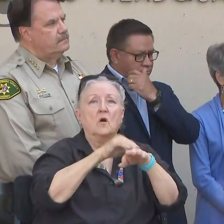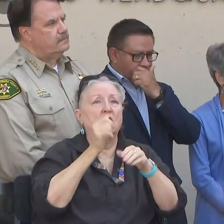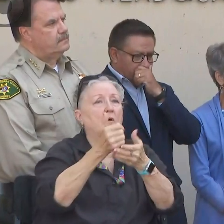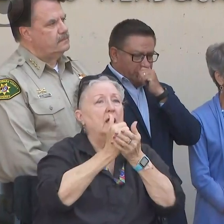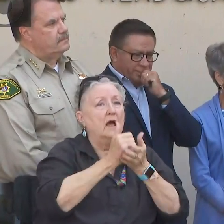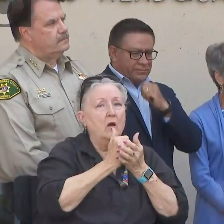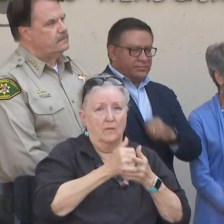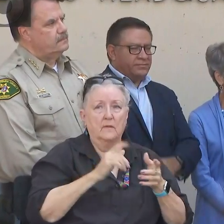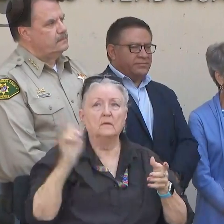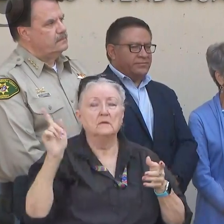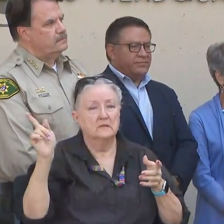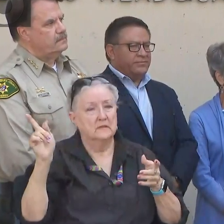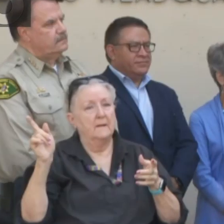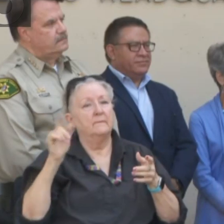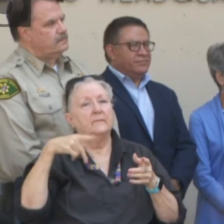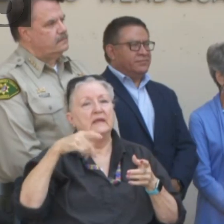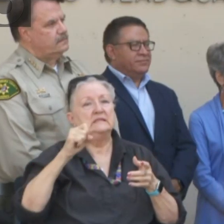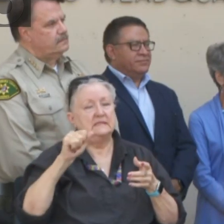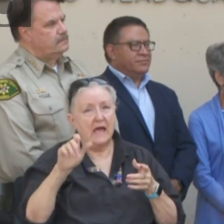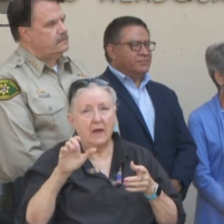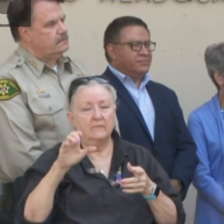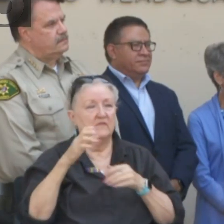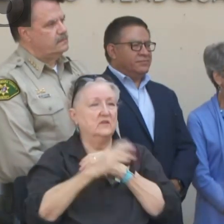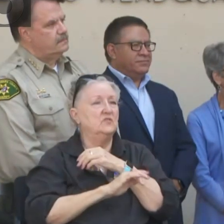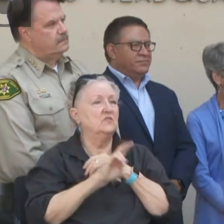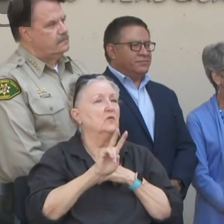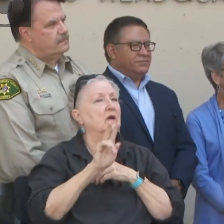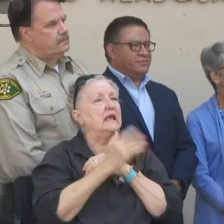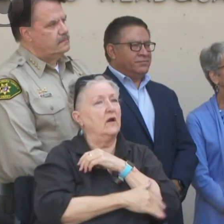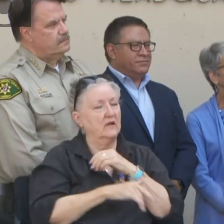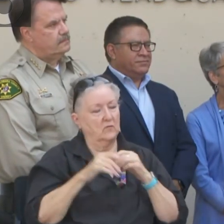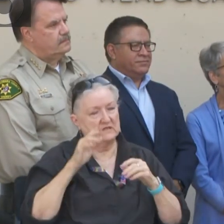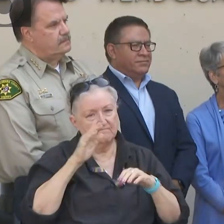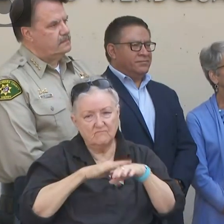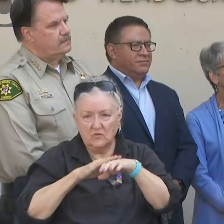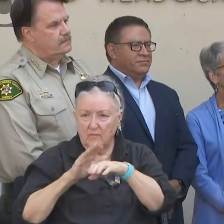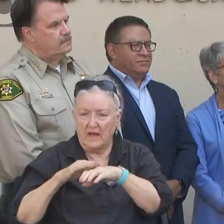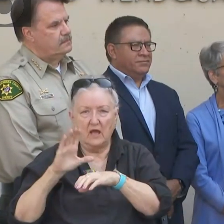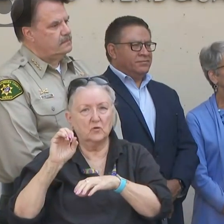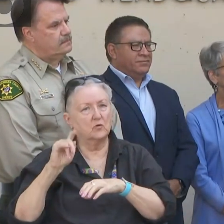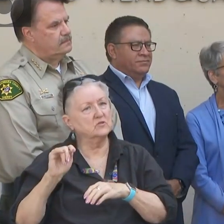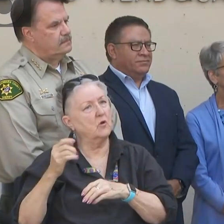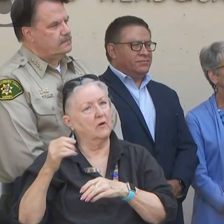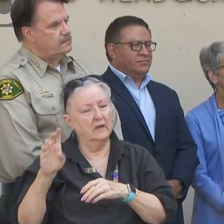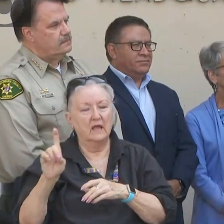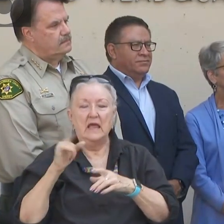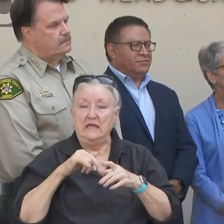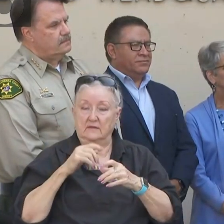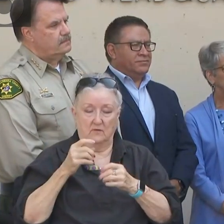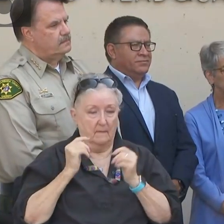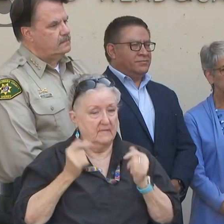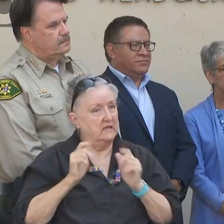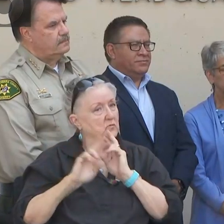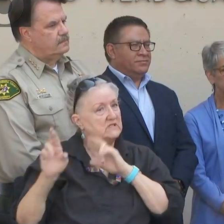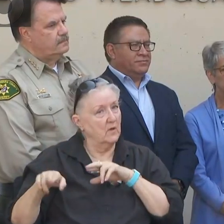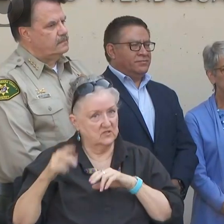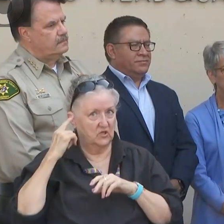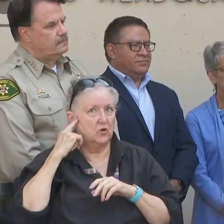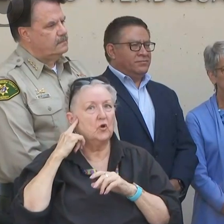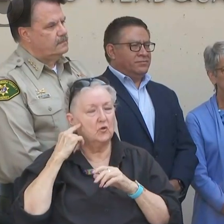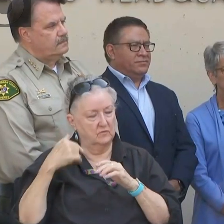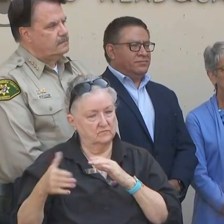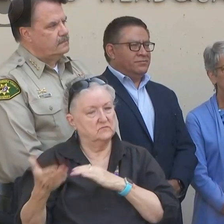PSAP in Ventura County was notified by the Coast Guard. That initiated an immediate response, as you believe heard this morning,